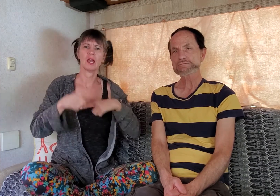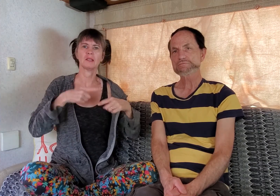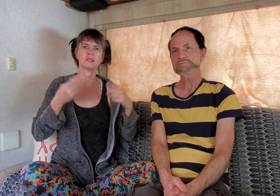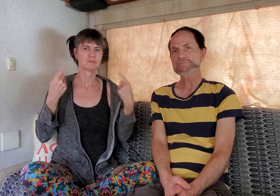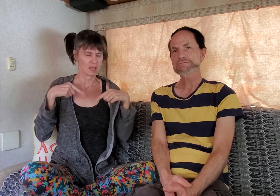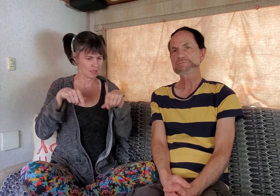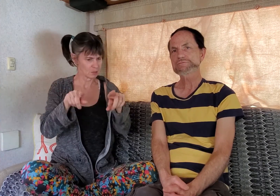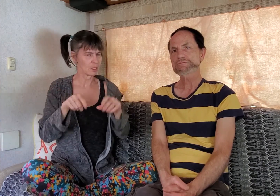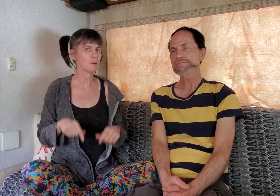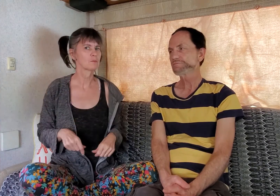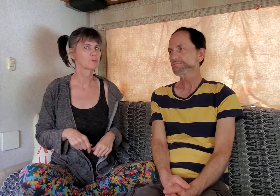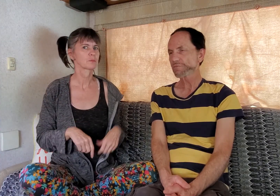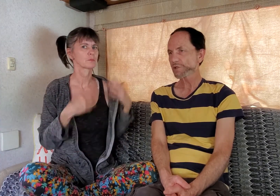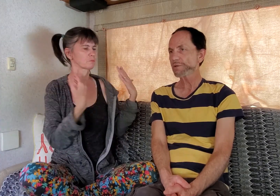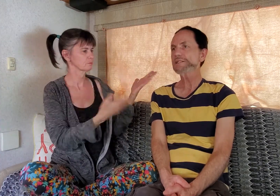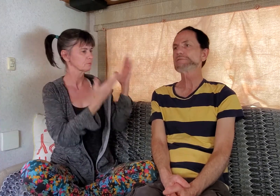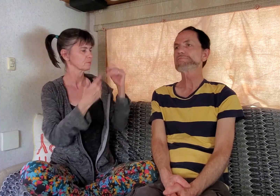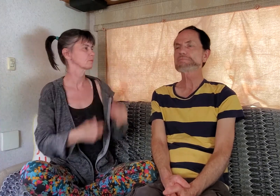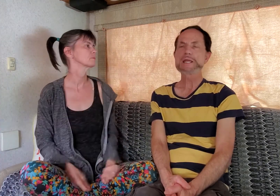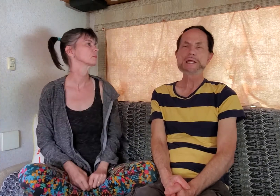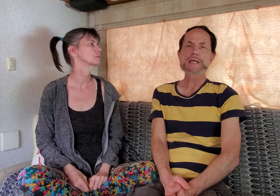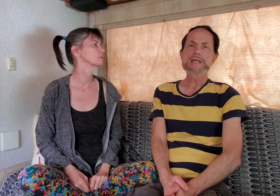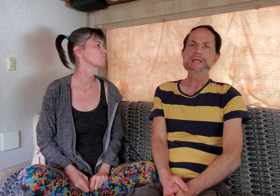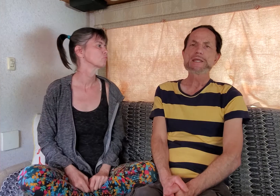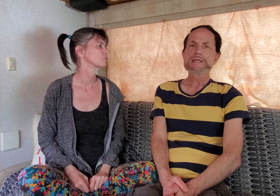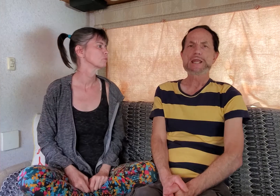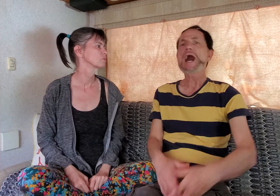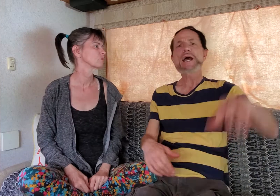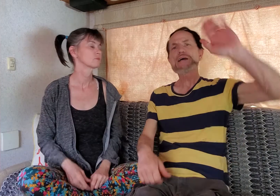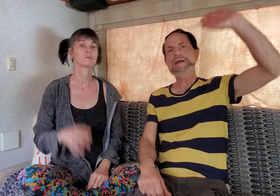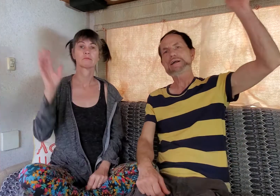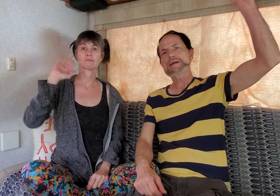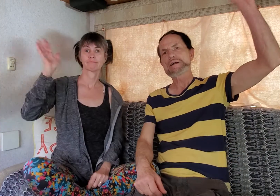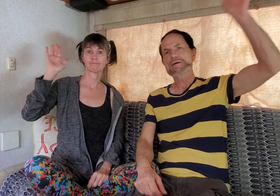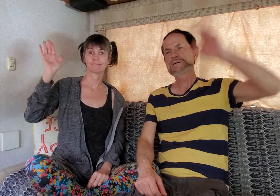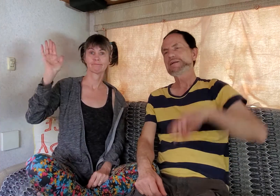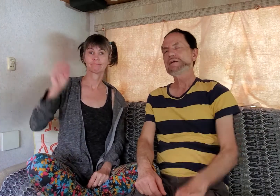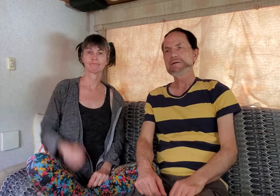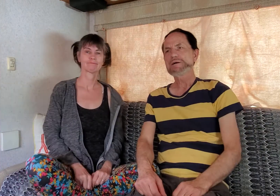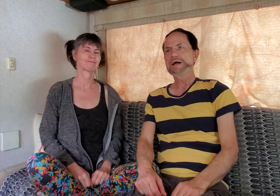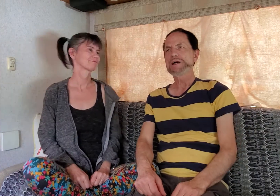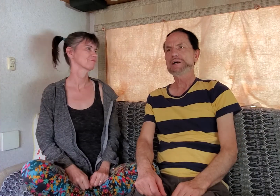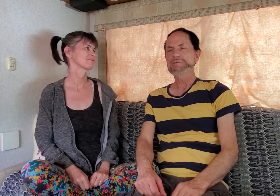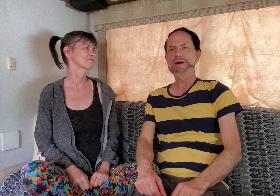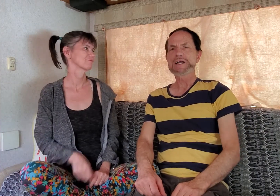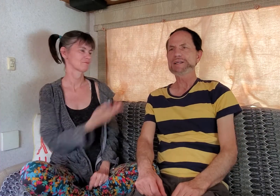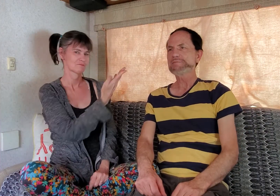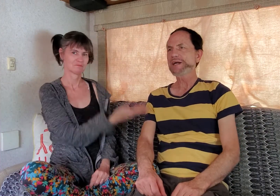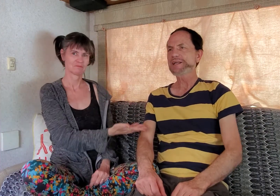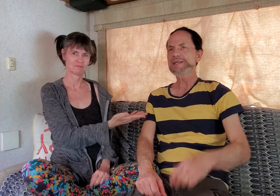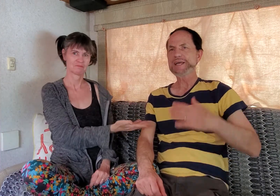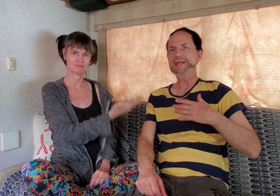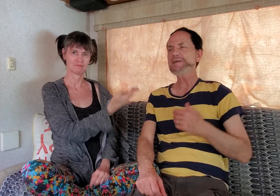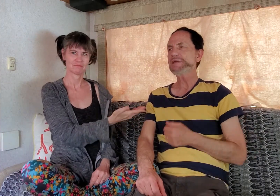signs as we go. All right. Hi there. My name